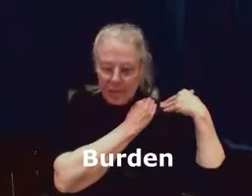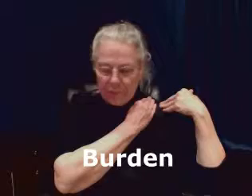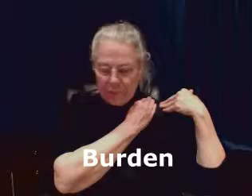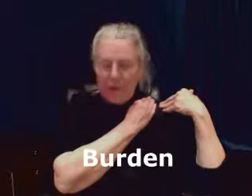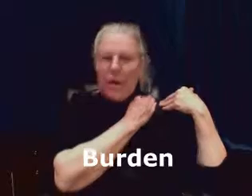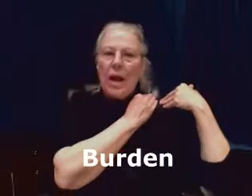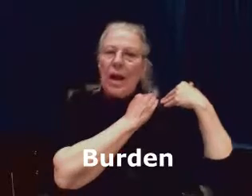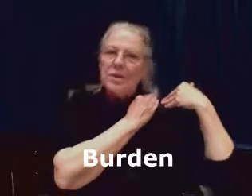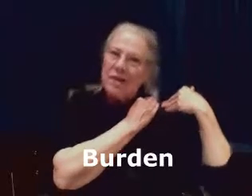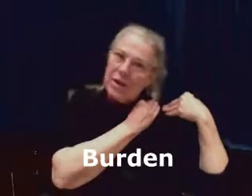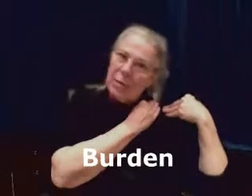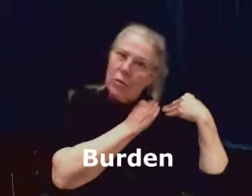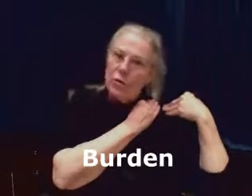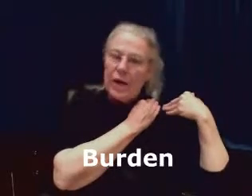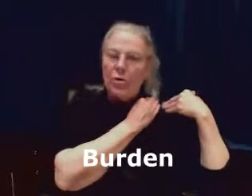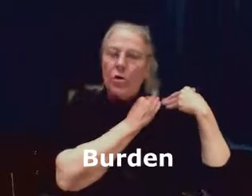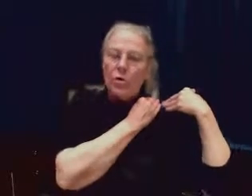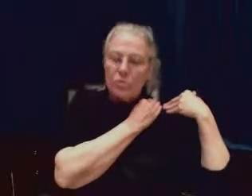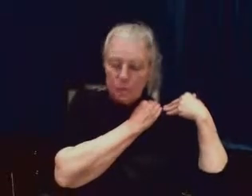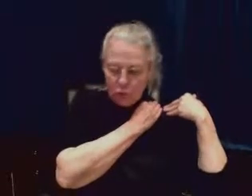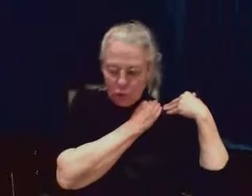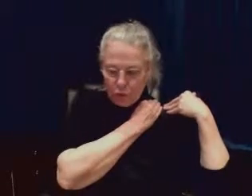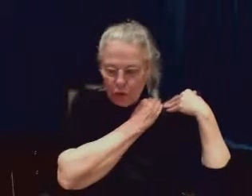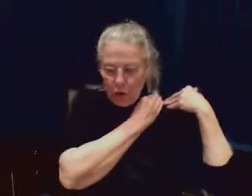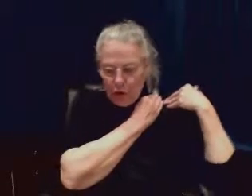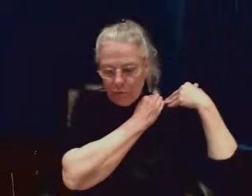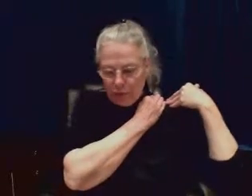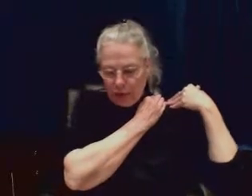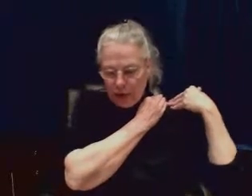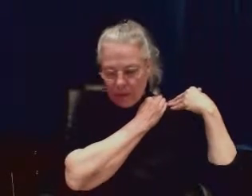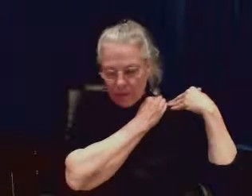up there and it's like a pull down on your shoulder.